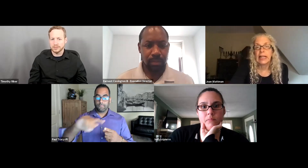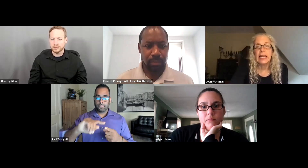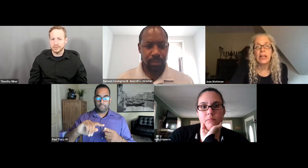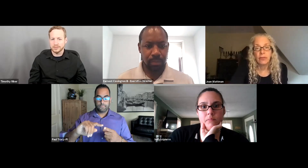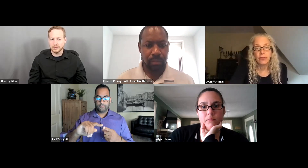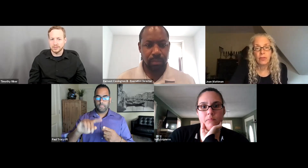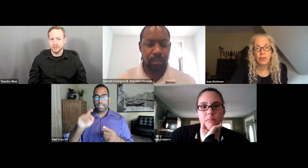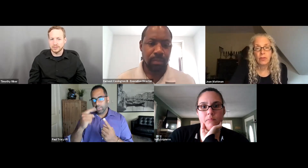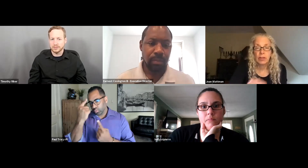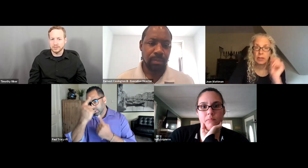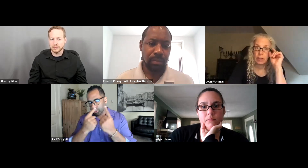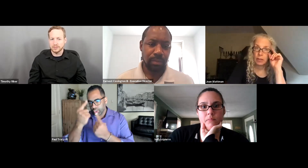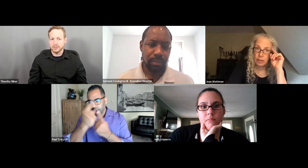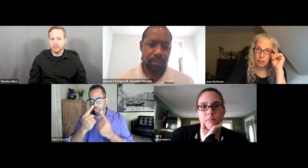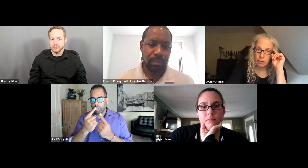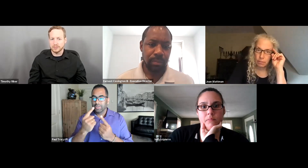concern like if